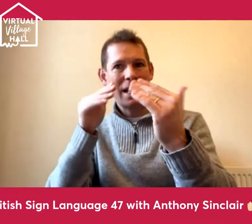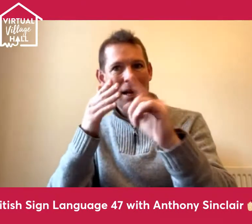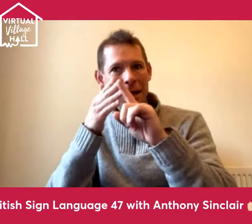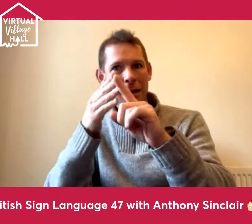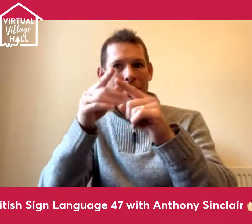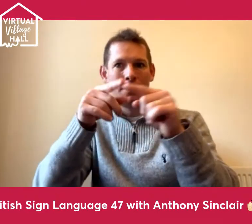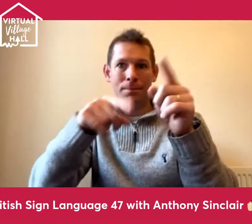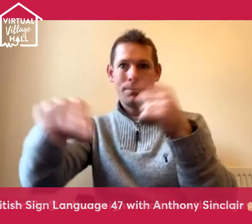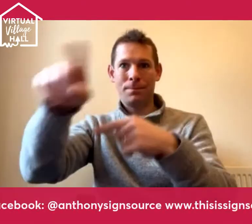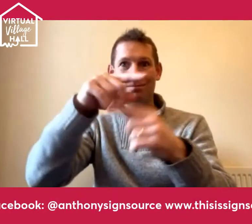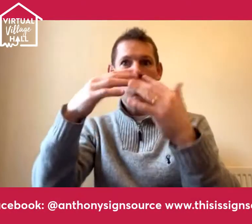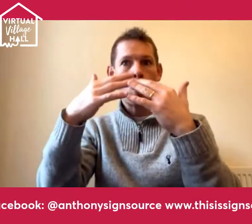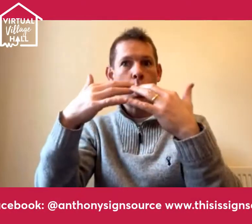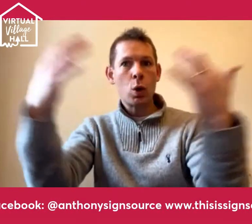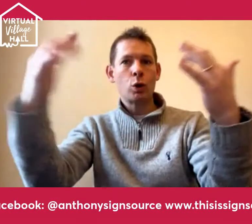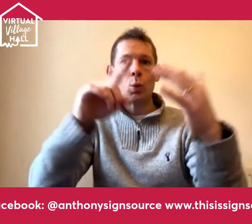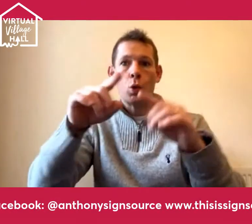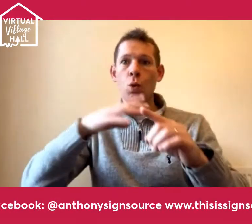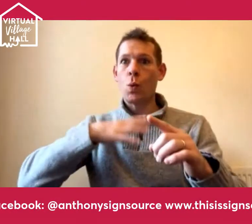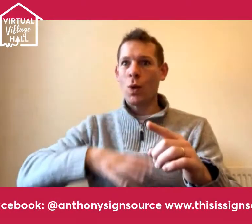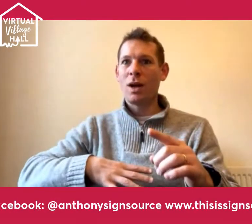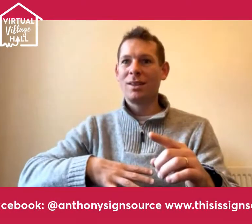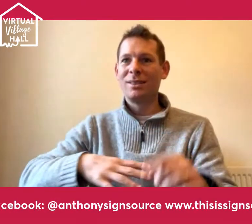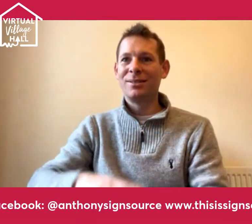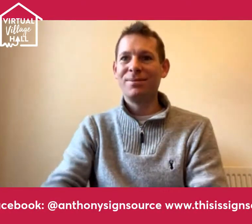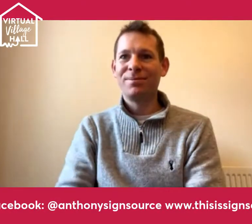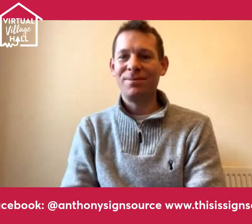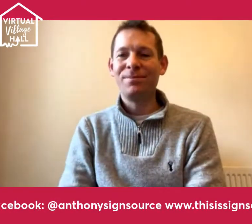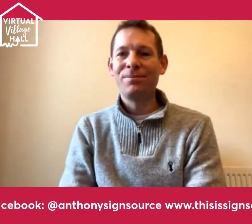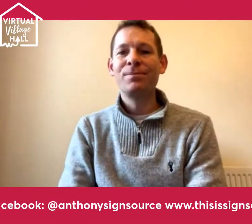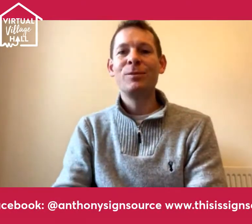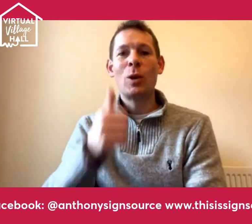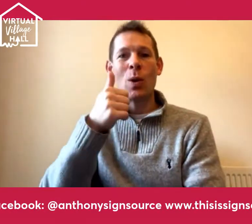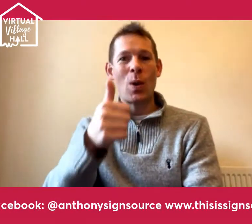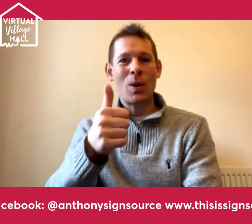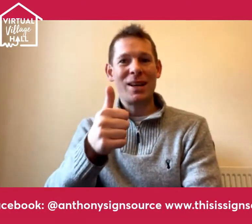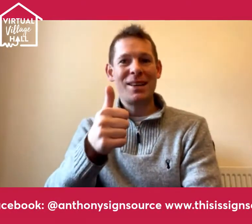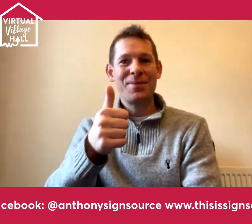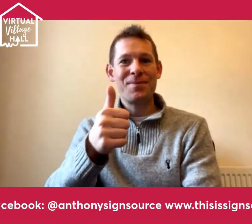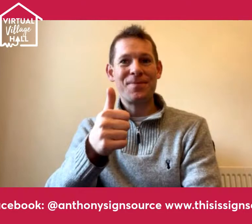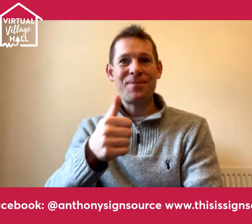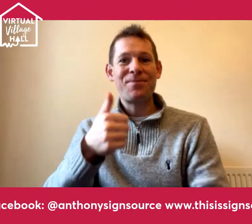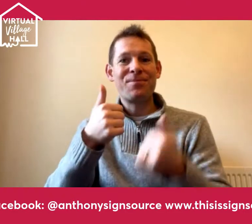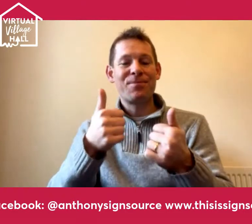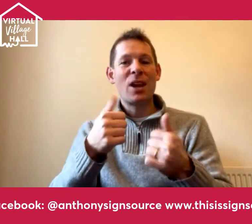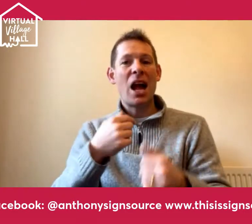by. It's important that I match your expectations and what my audience want to learn.